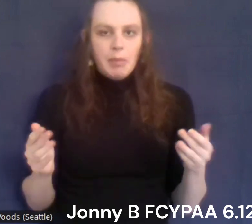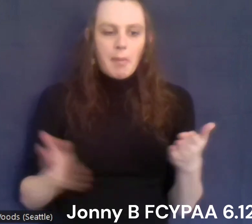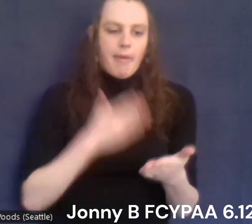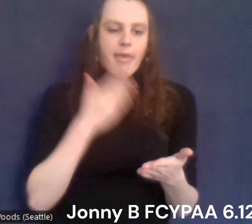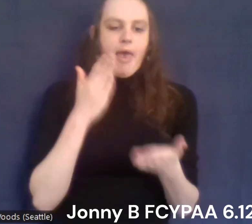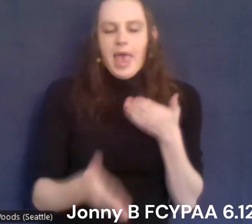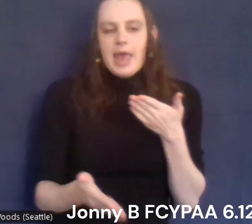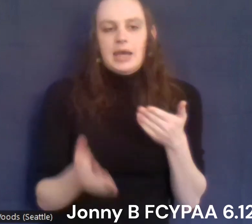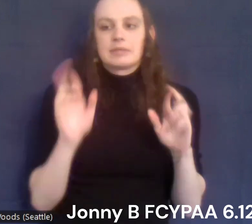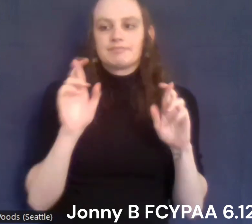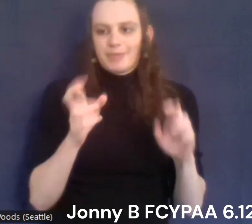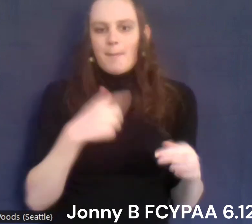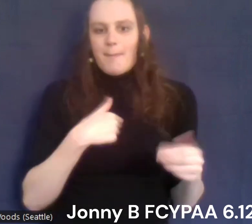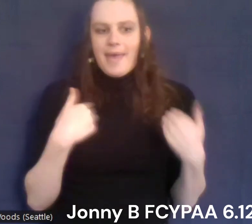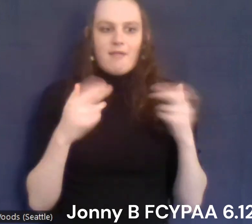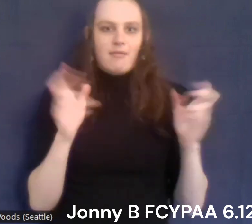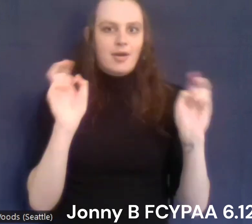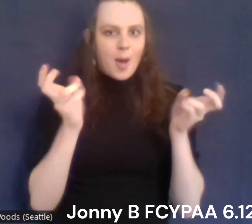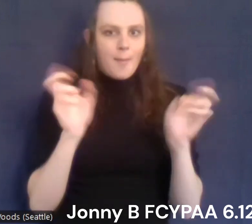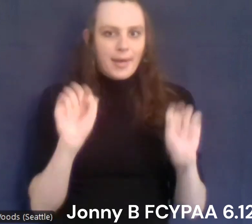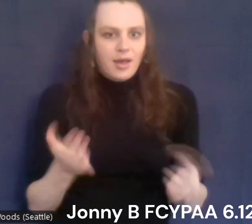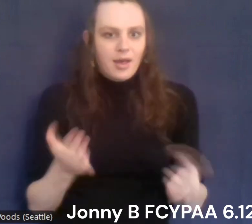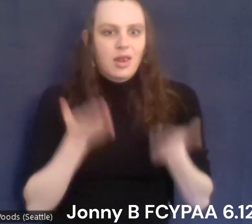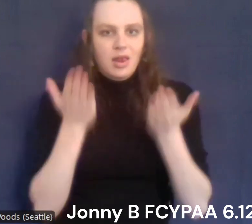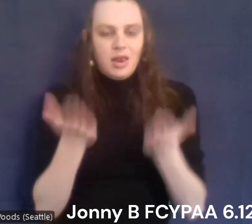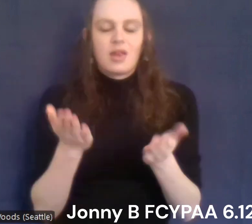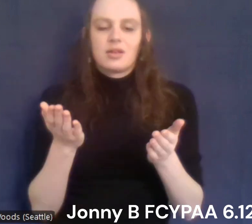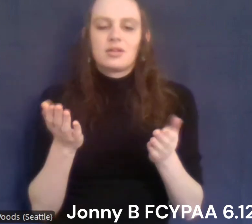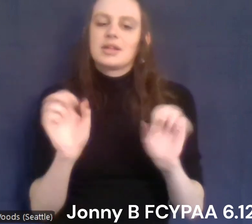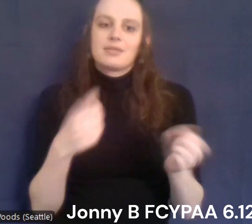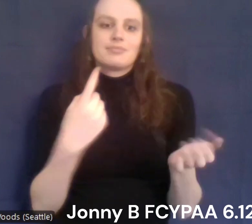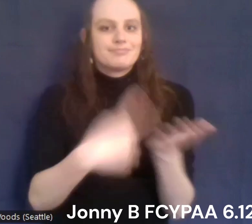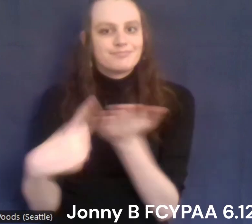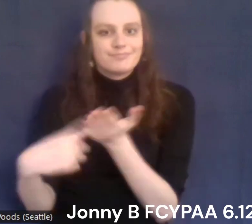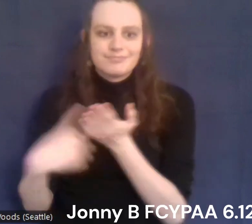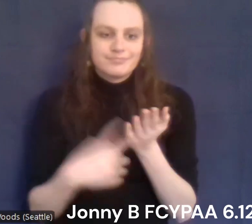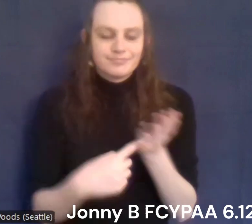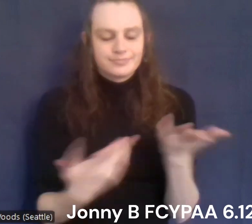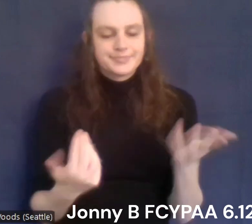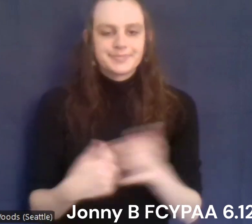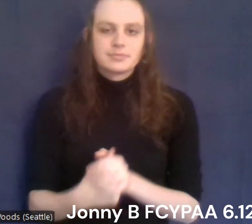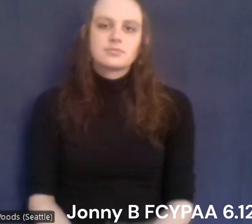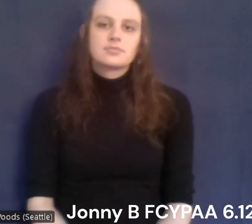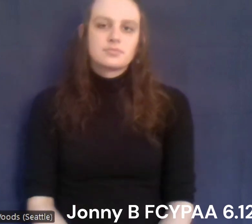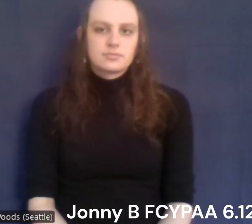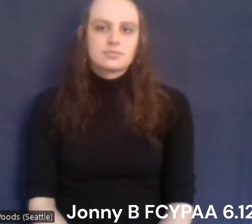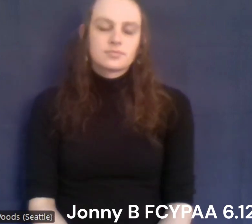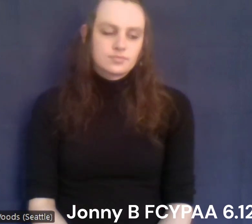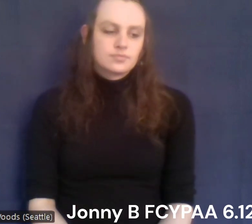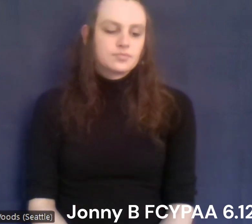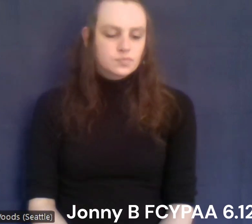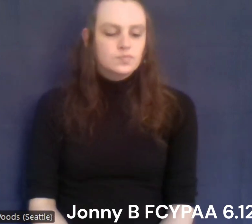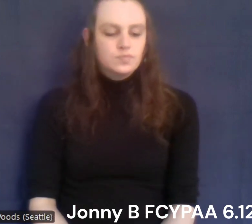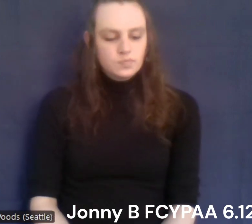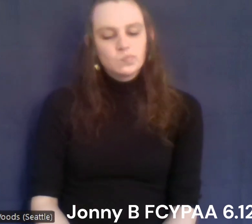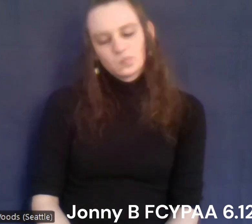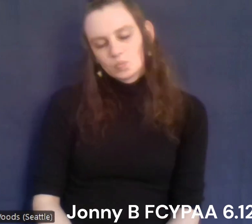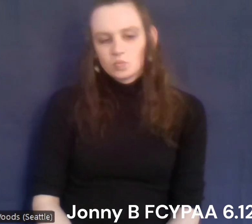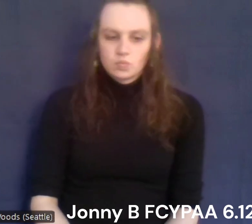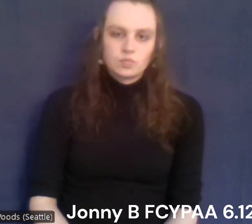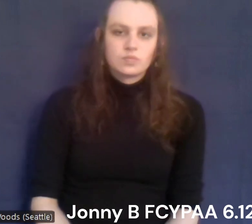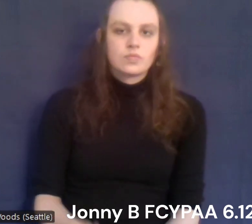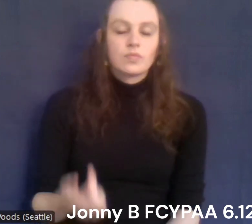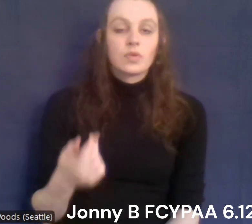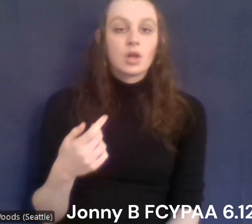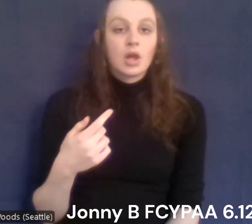and you guys can get a discussion out of it. So, yeah,